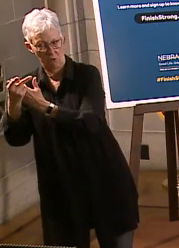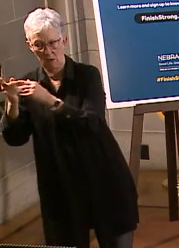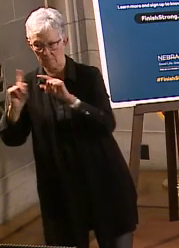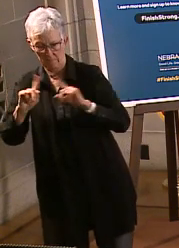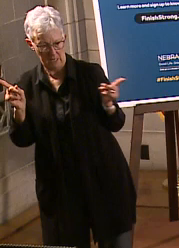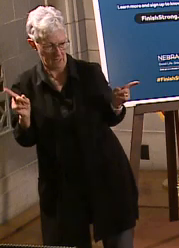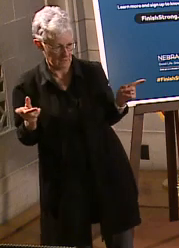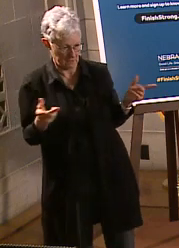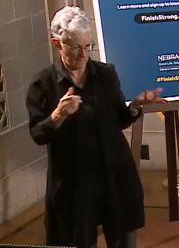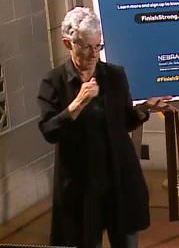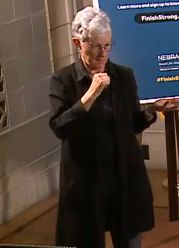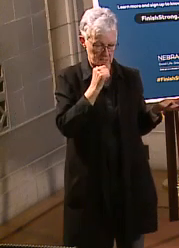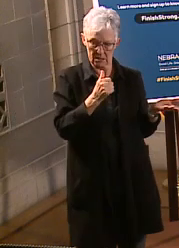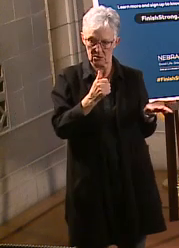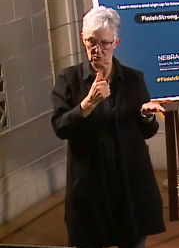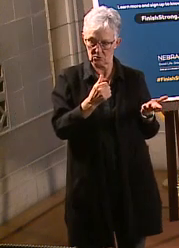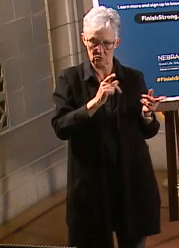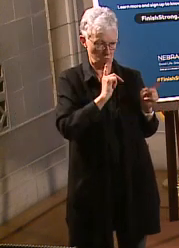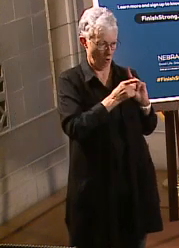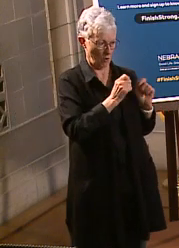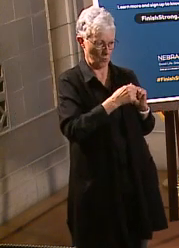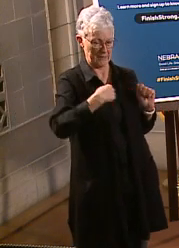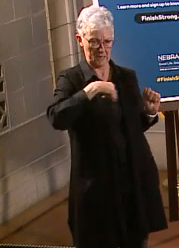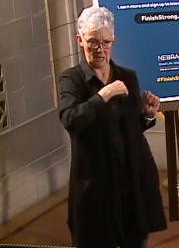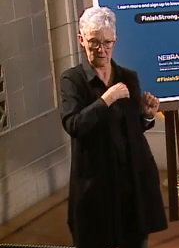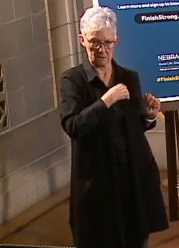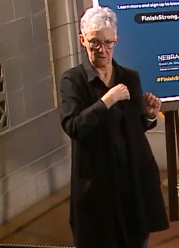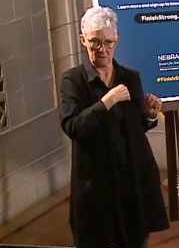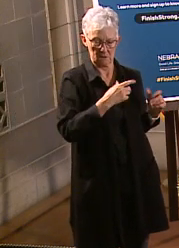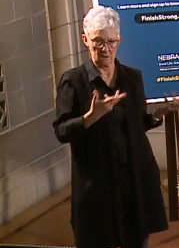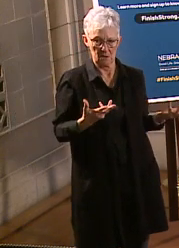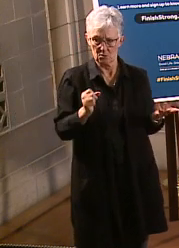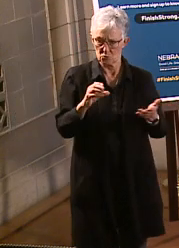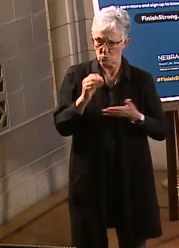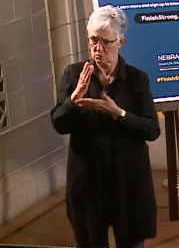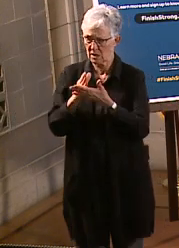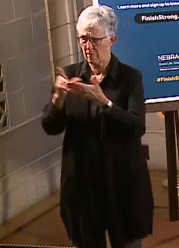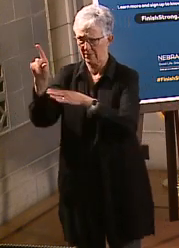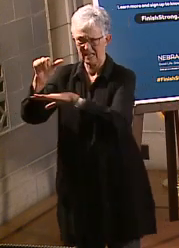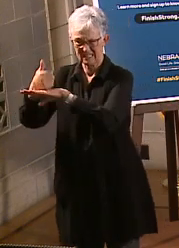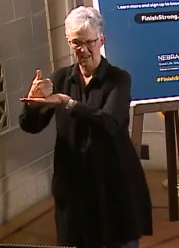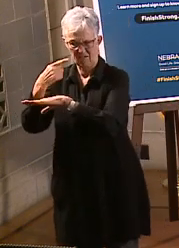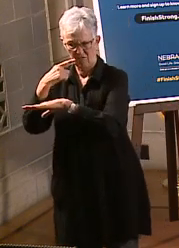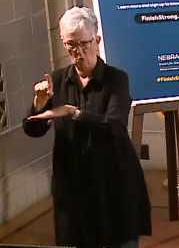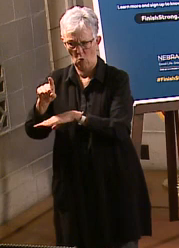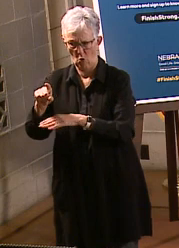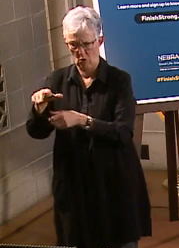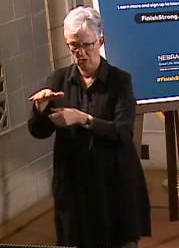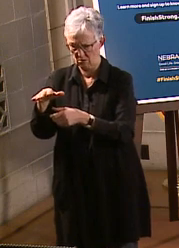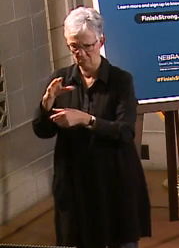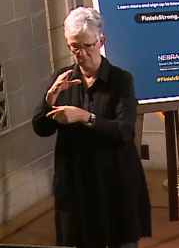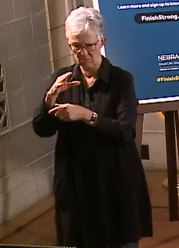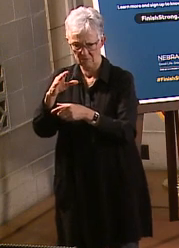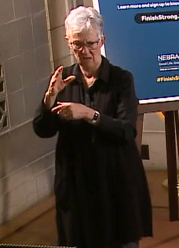in long-term care facilities that aren't public-facing. So that doesn't really help you accomplish your goals if you had those four